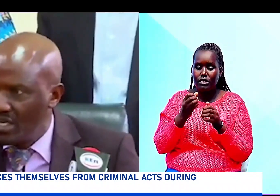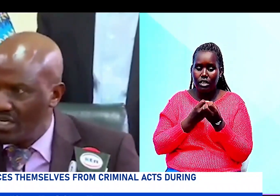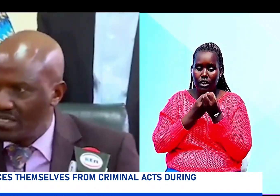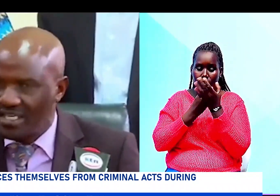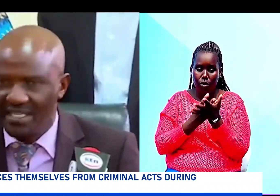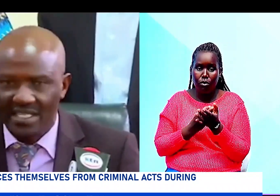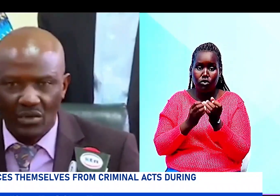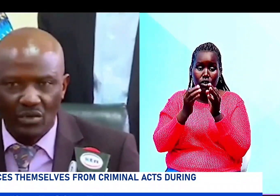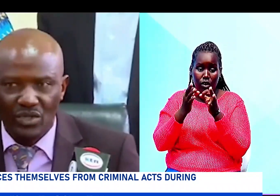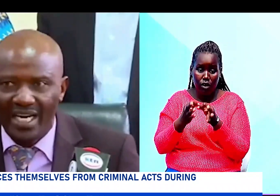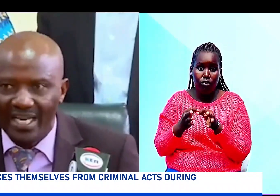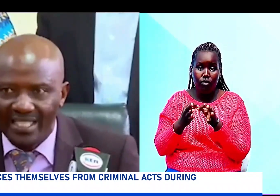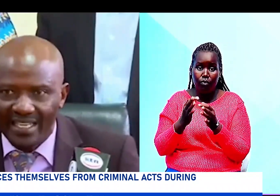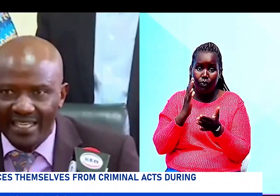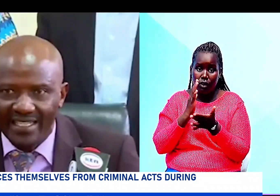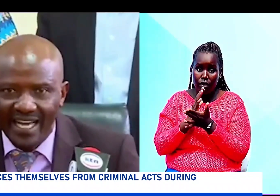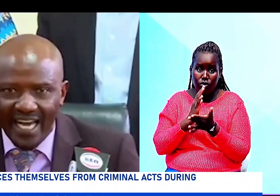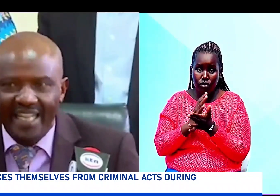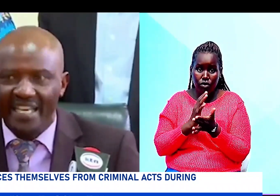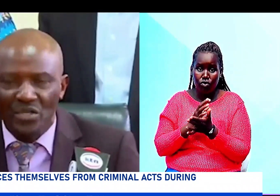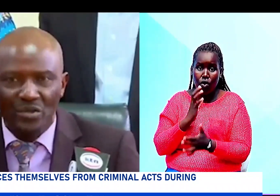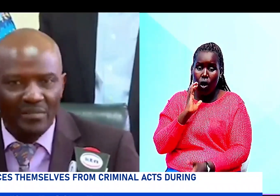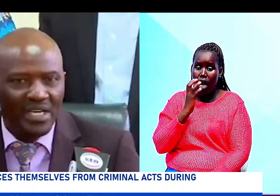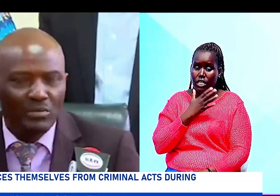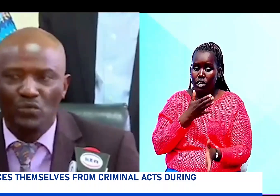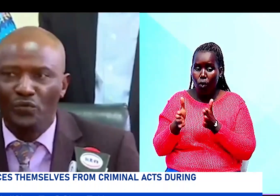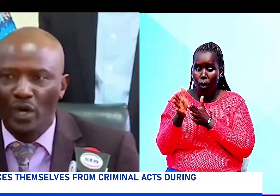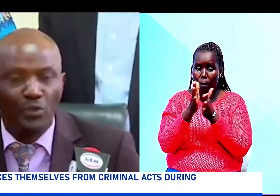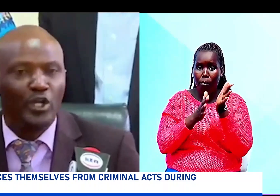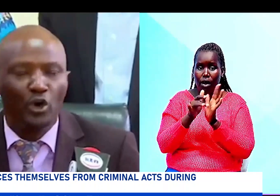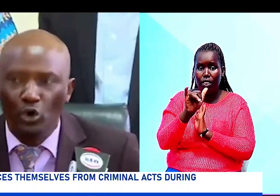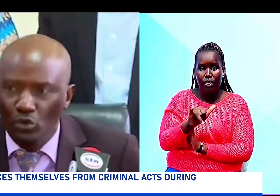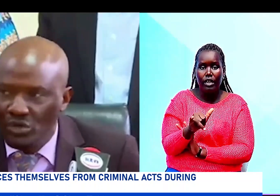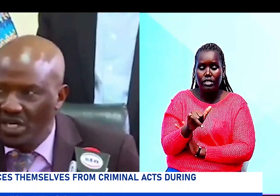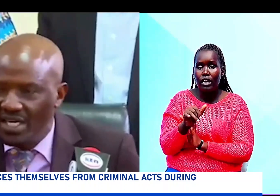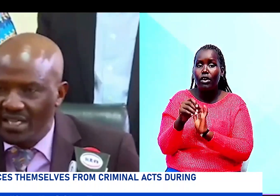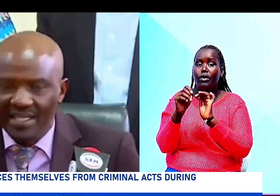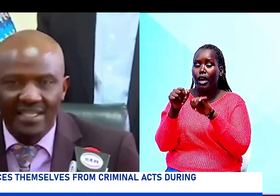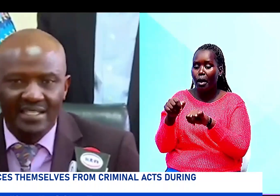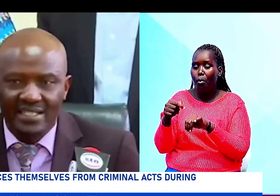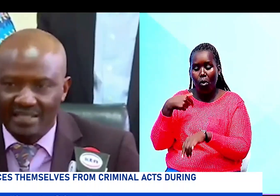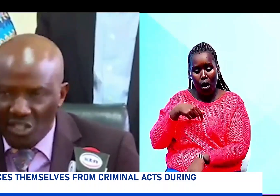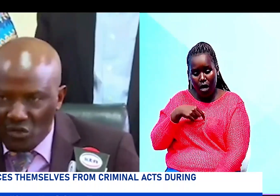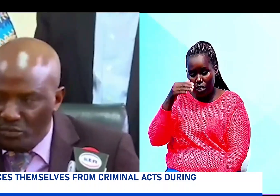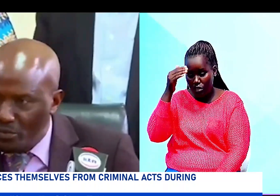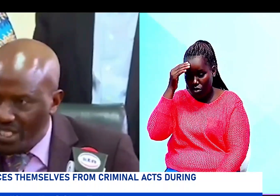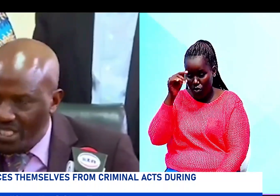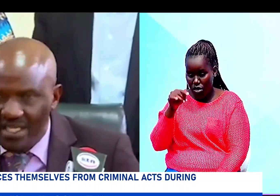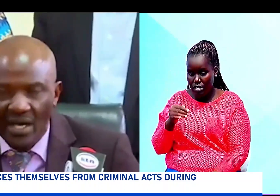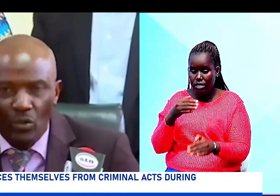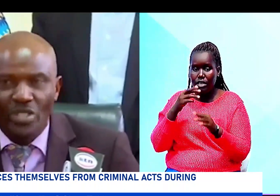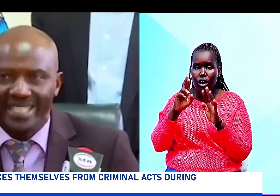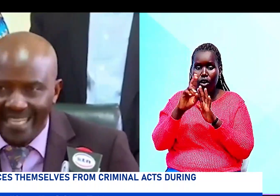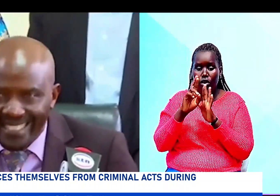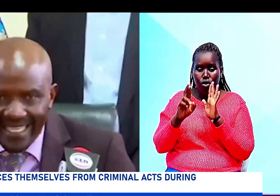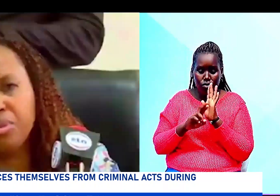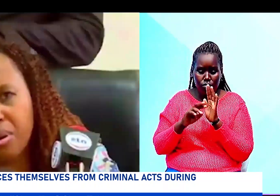that Rigathi Gachagua was organizing this, and they should have been able to foil. We know that this destruction of property was targeted.